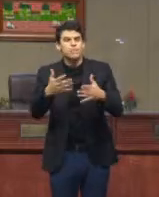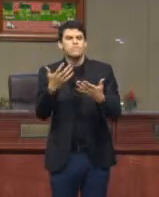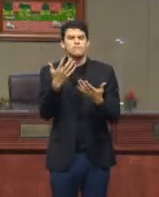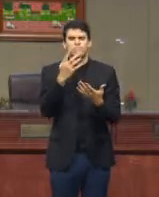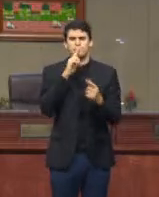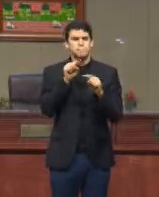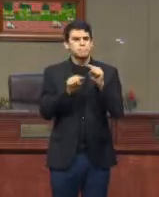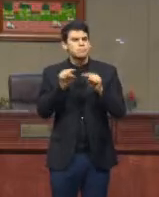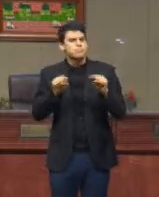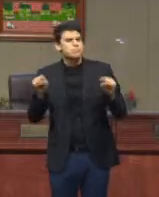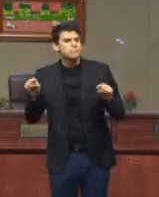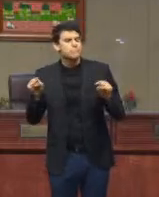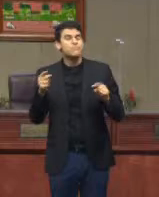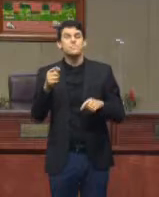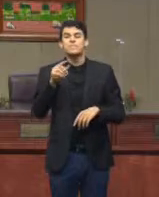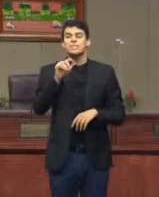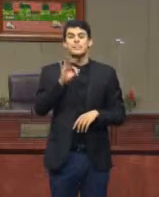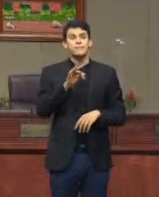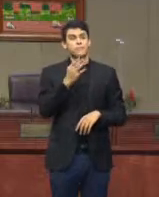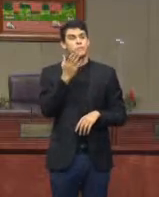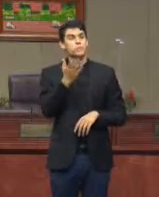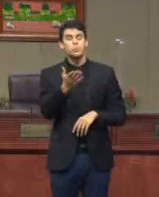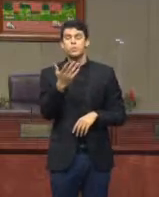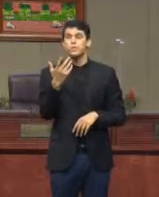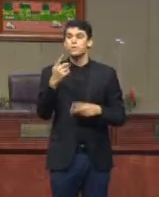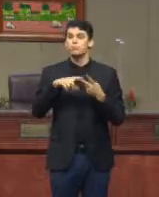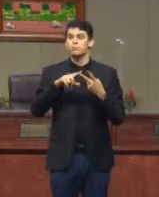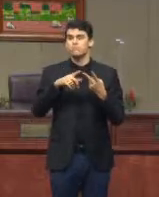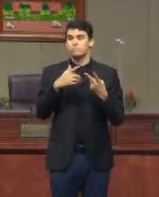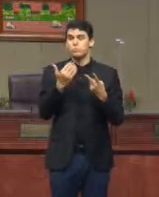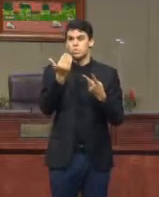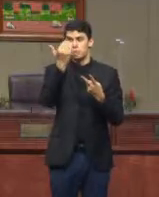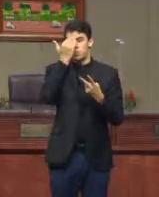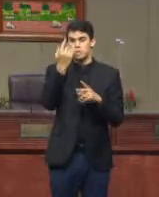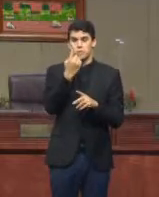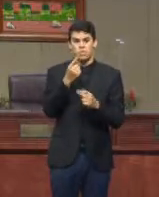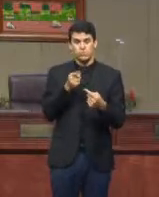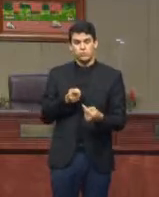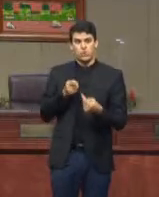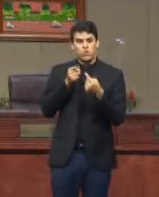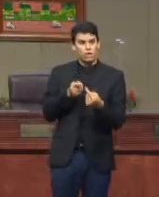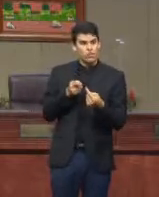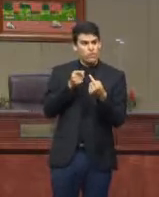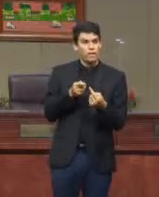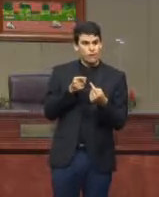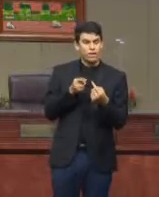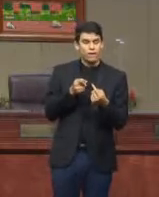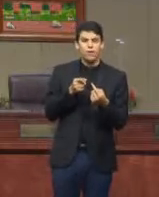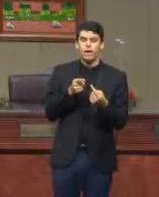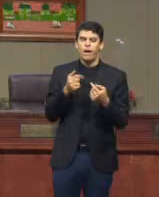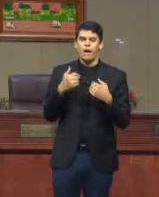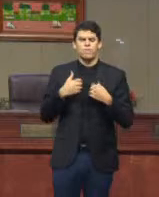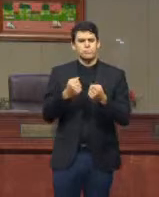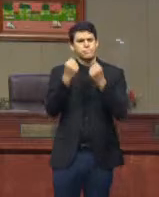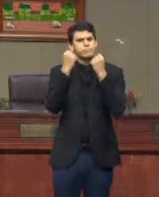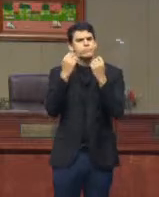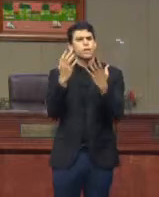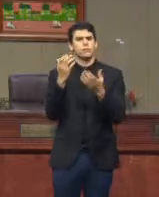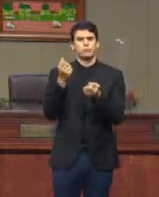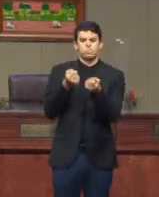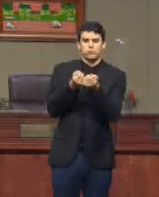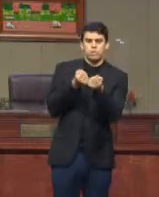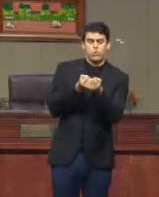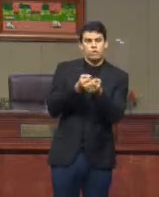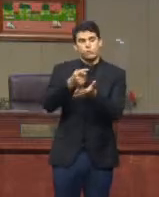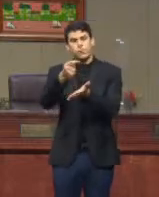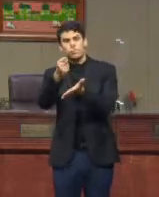lives. If you or someone you know is struggling, there are many types of support, treatments, and other options available to